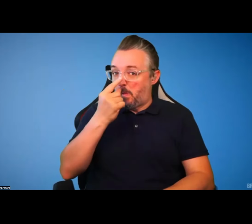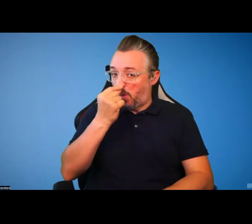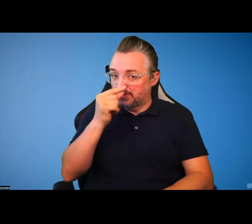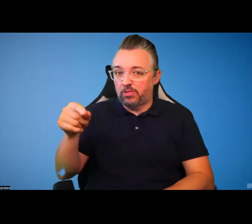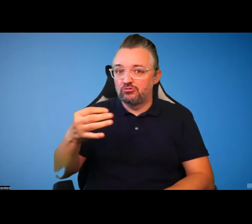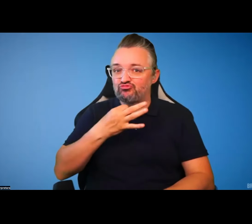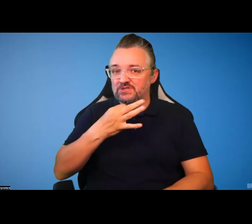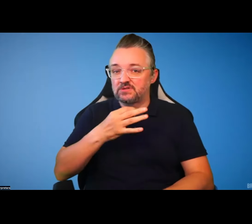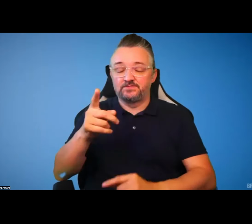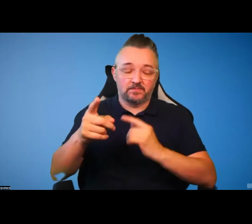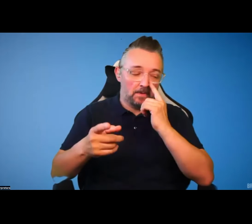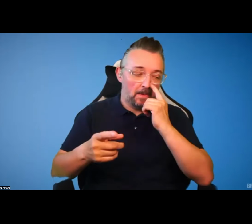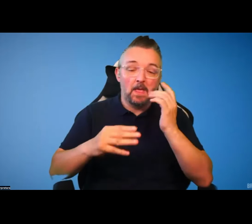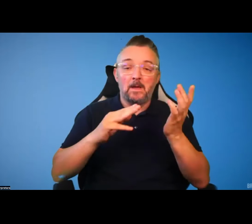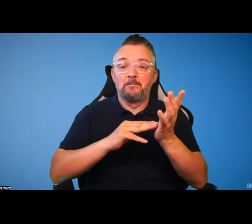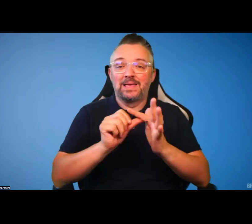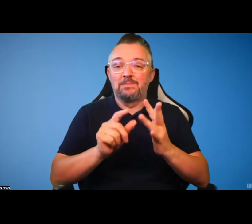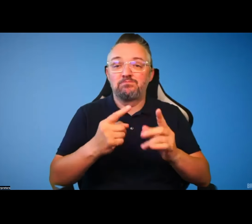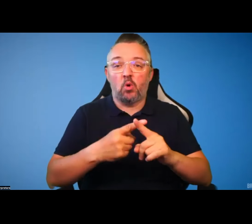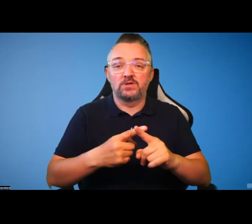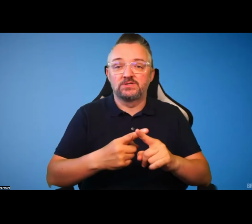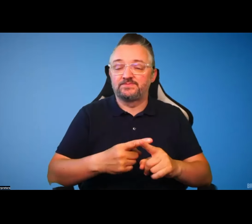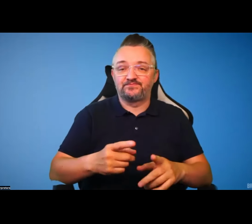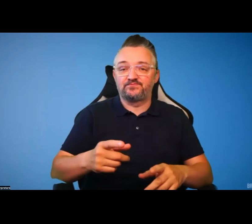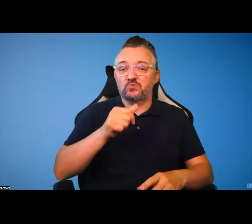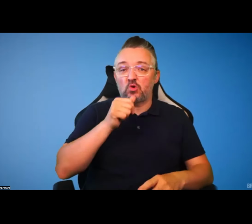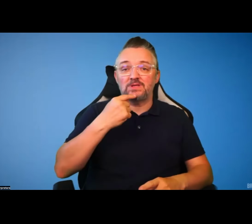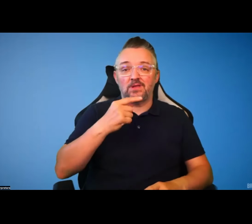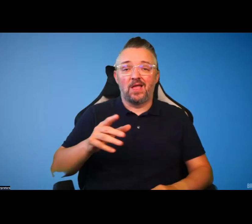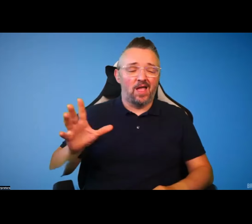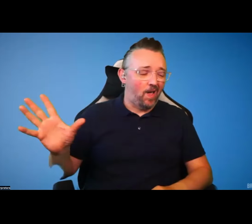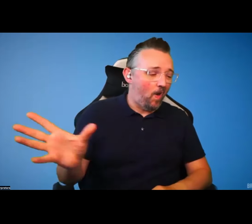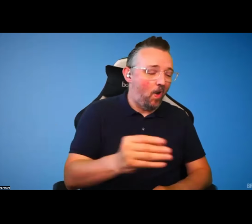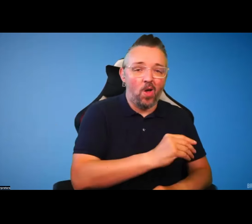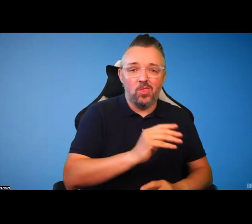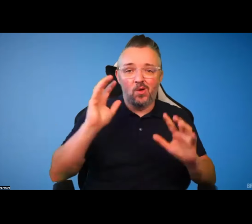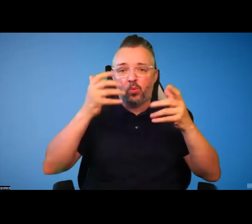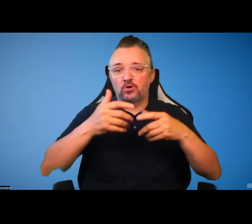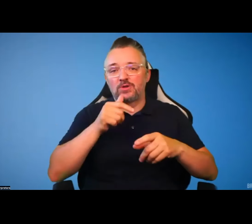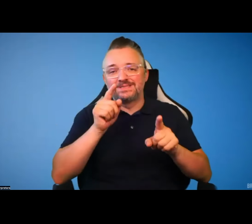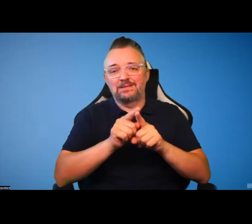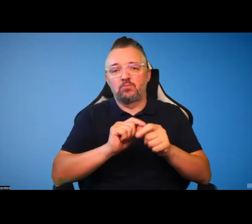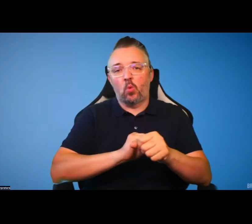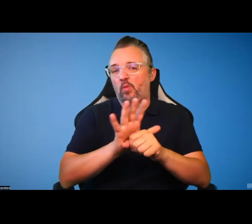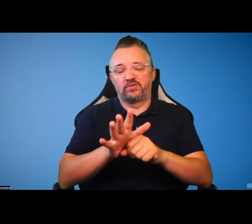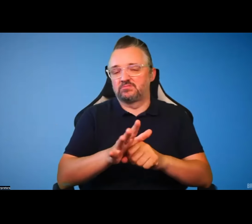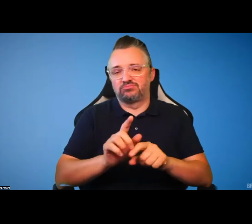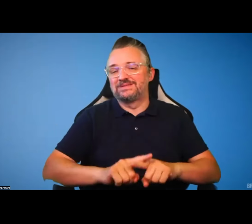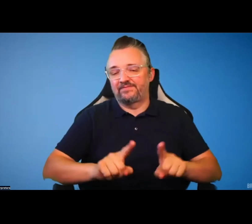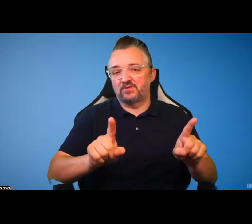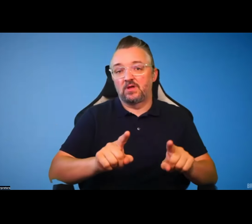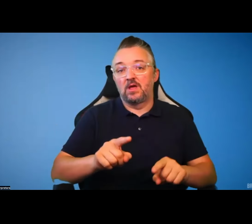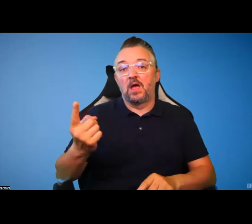With monkeypox, we're not talking, as Dan said, about everybody. It's not like COVID in that sense. We're talking about people who might be at risk. So we're talking